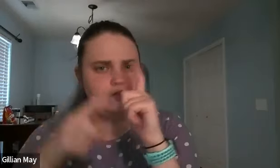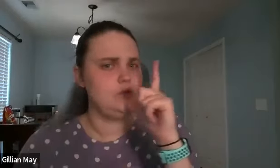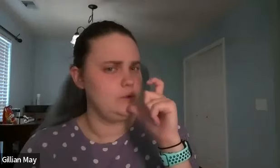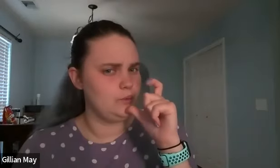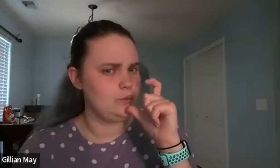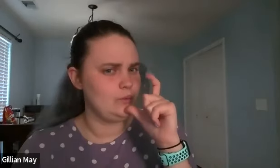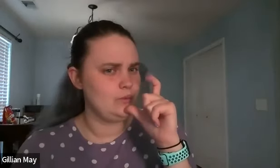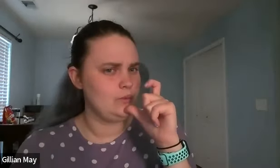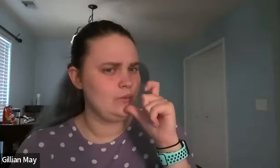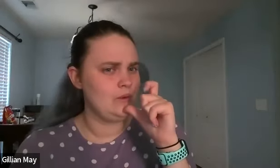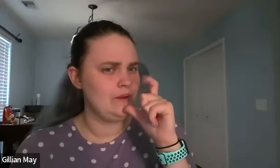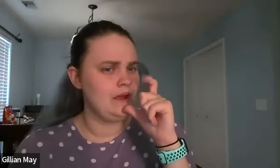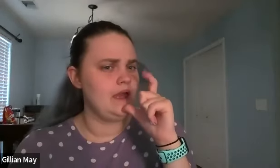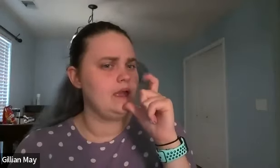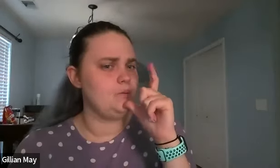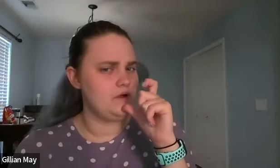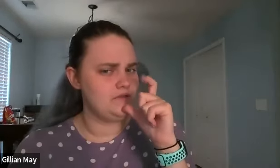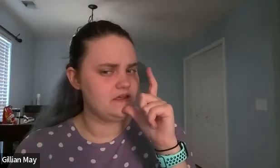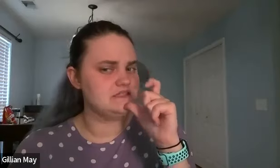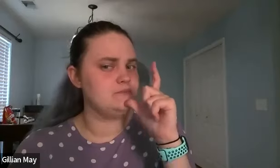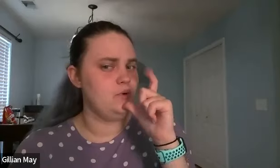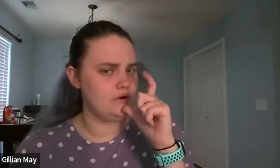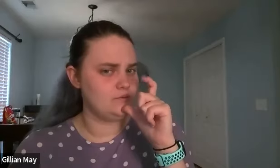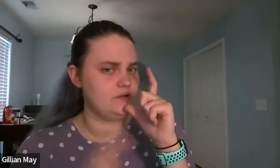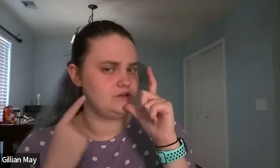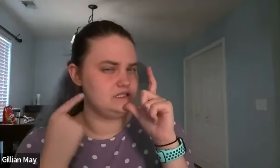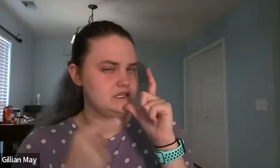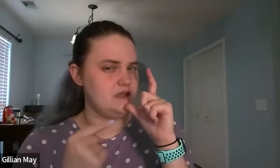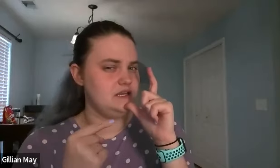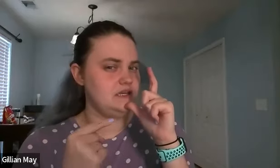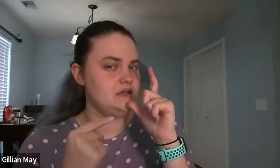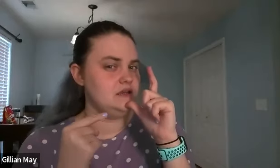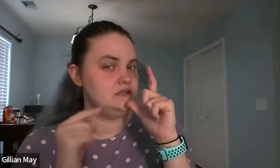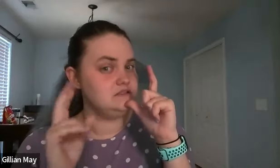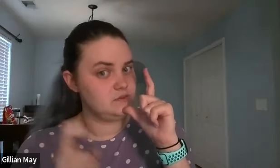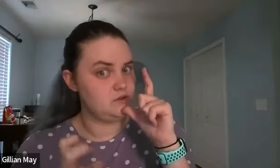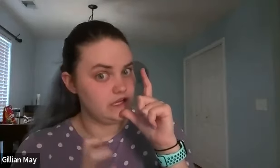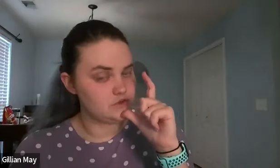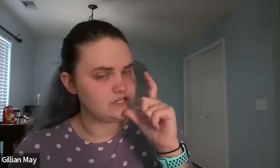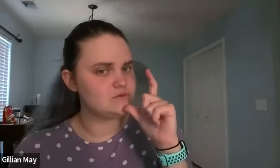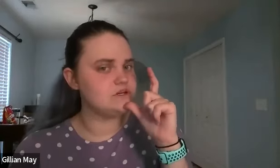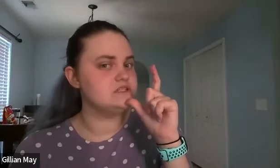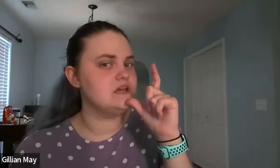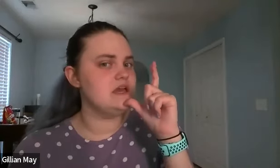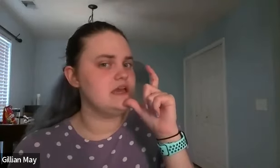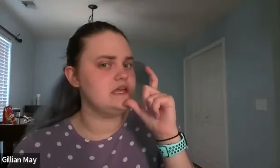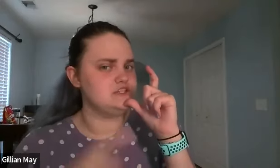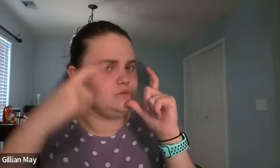Who. And one thing that's important when you're signing WH question words is you want